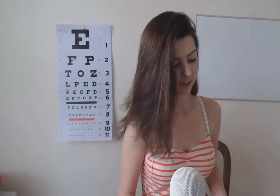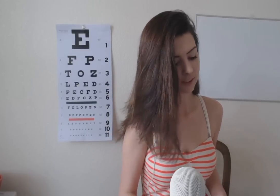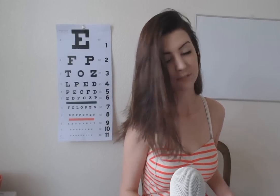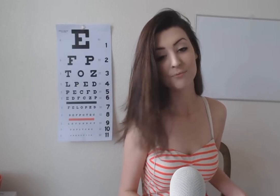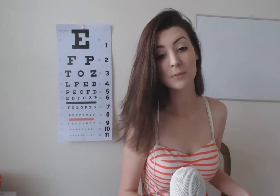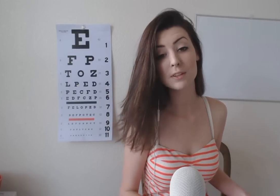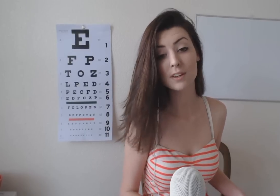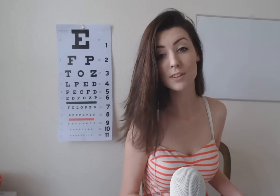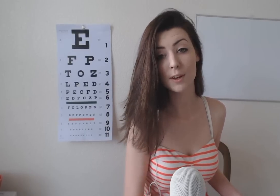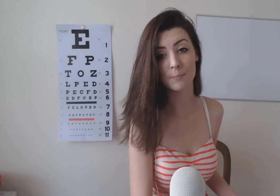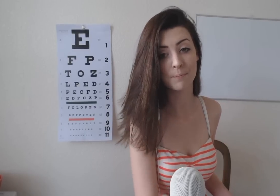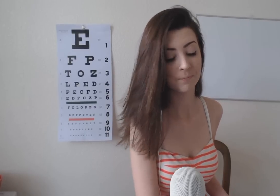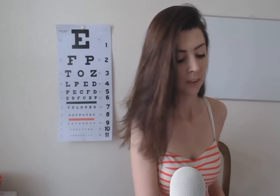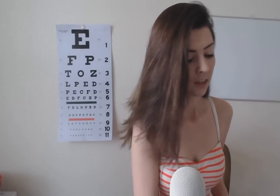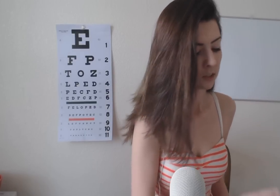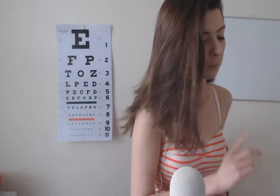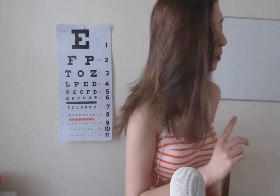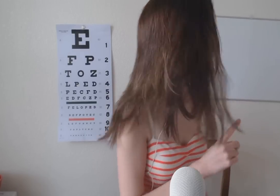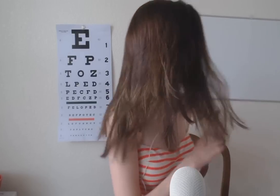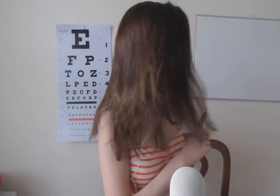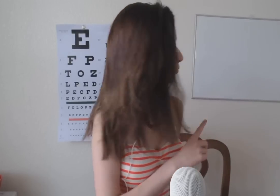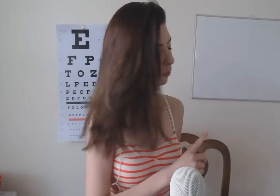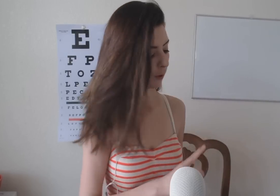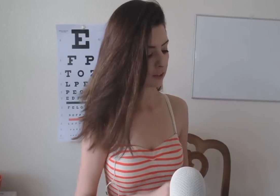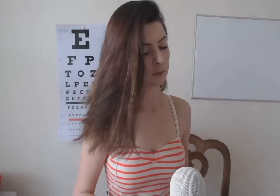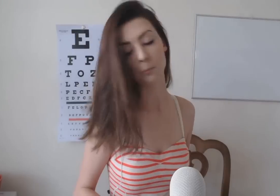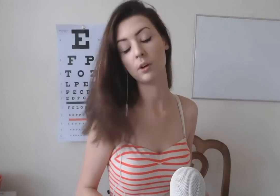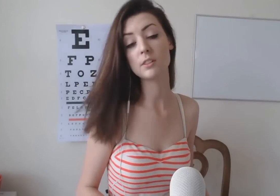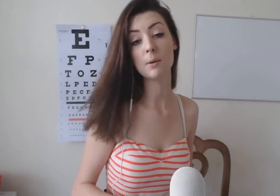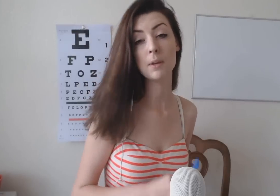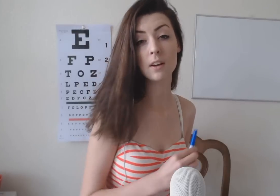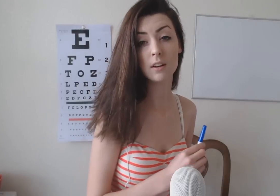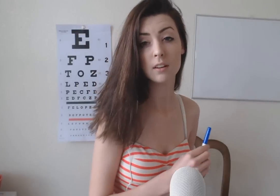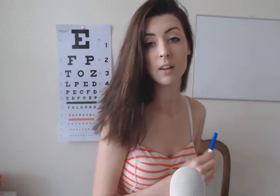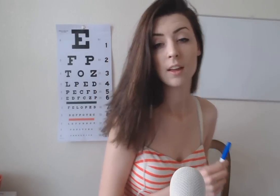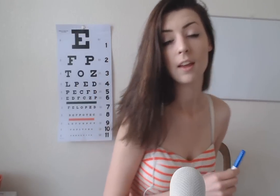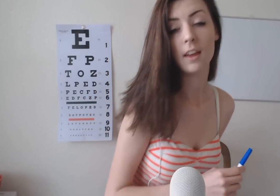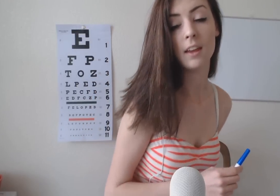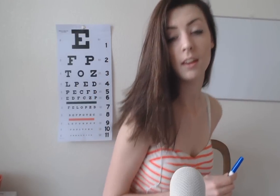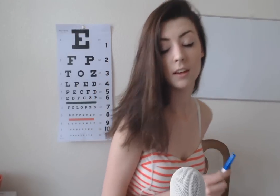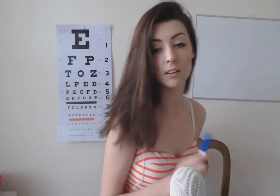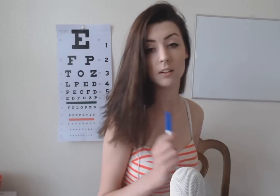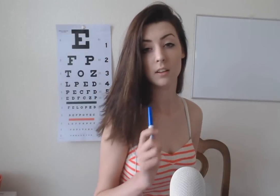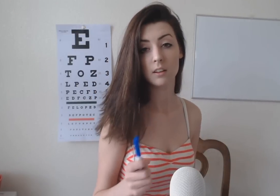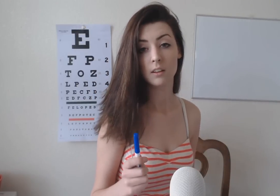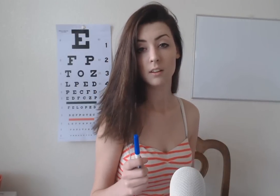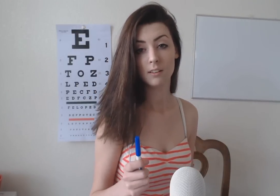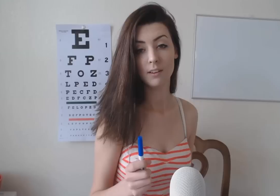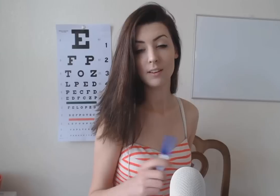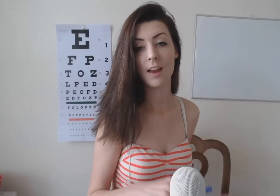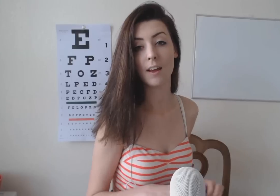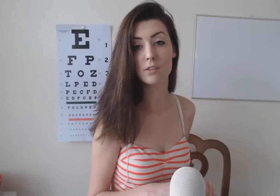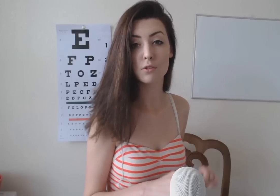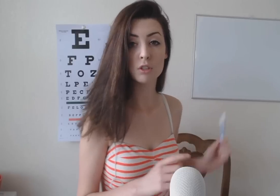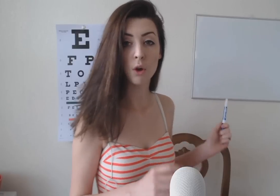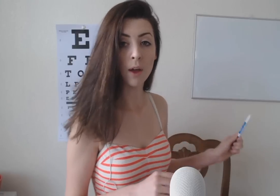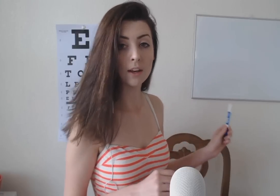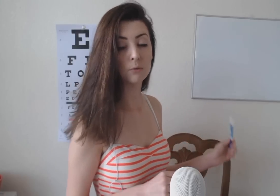Perfect. Just on time. So I'm going to write some words up here, and yeah, so just go ahead and write